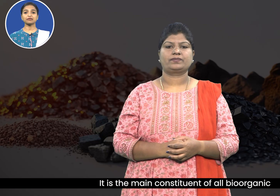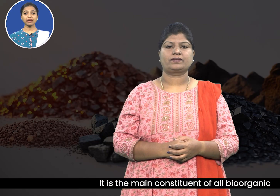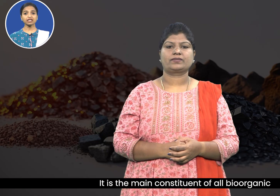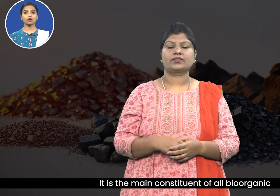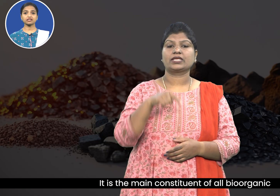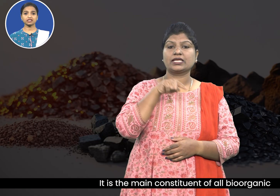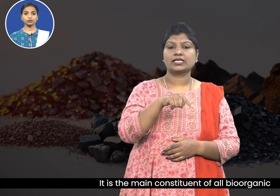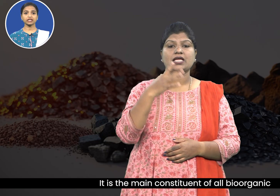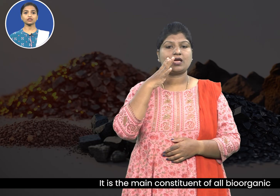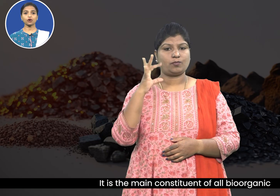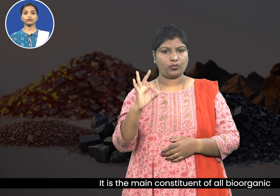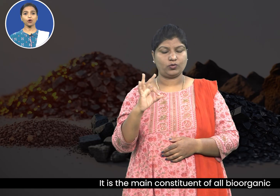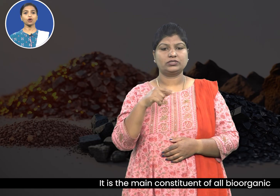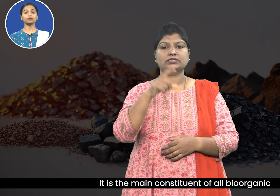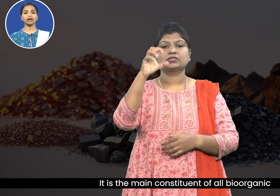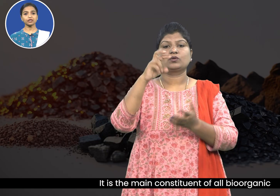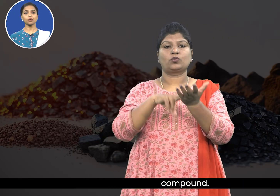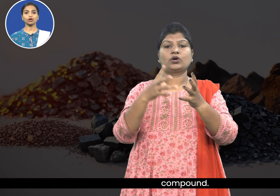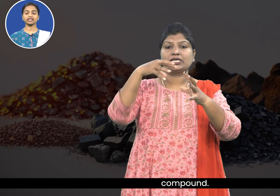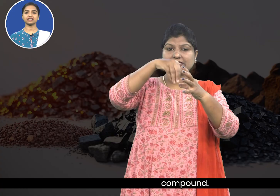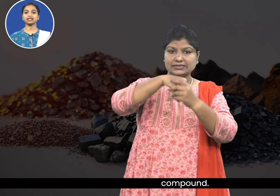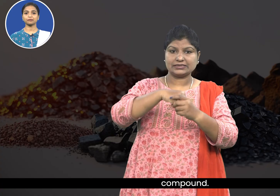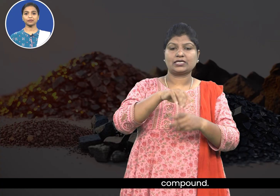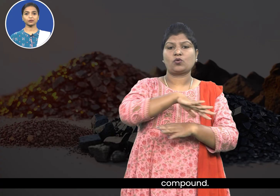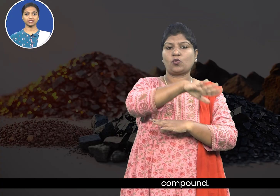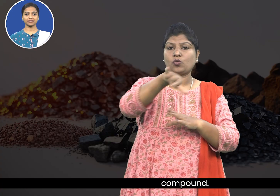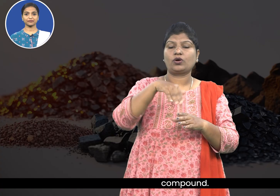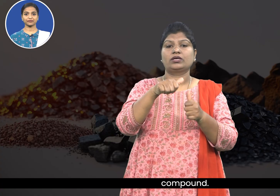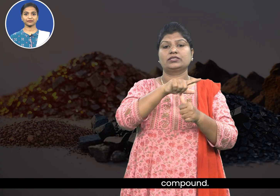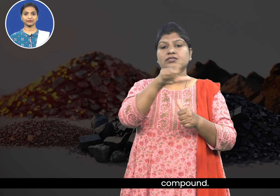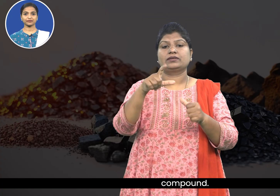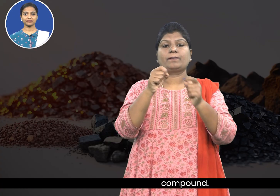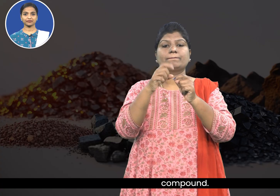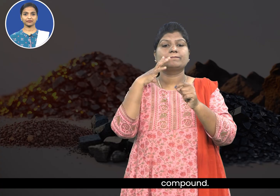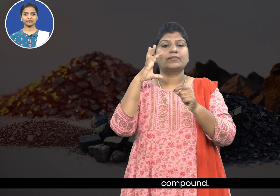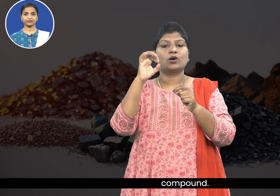It is the main constituent of all bioorganic compound.